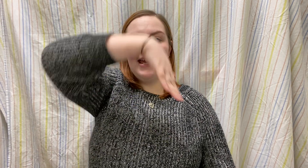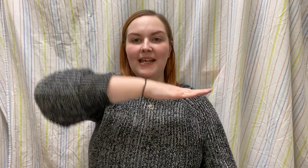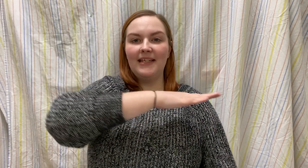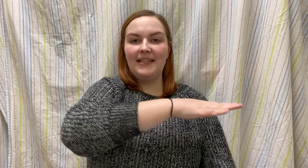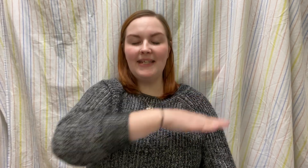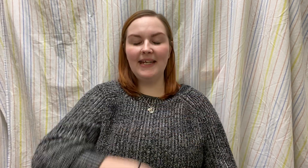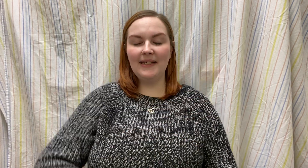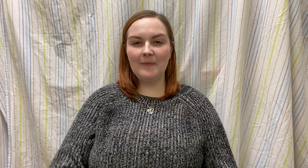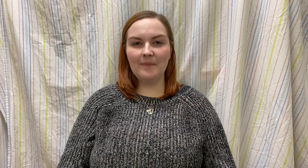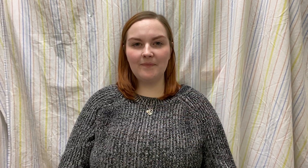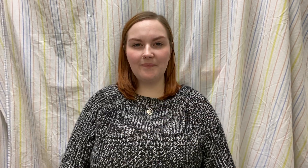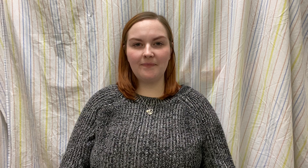W-et.